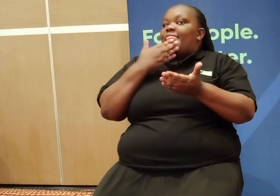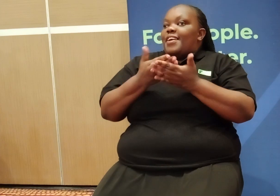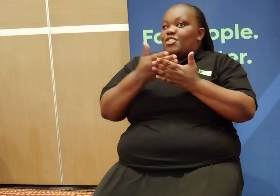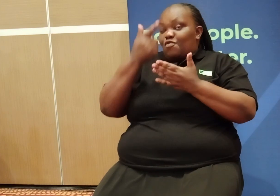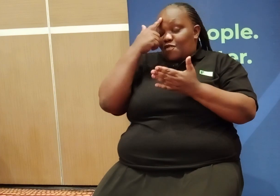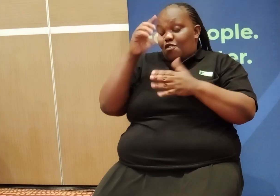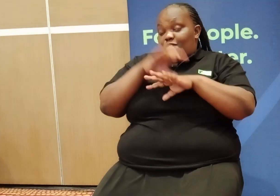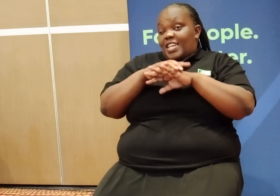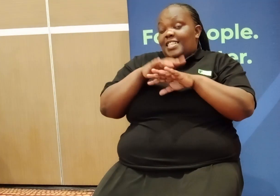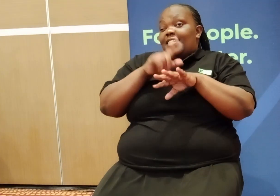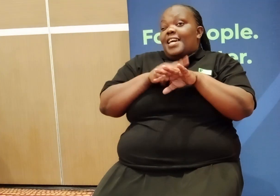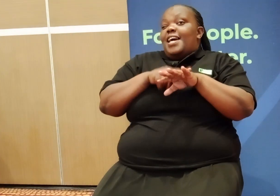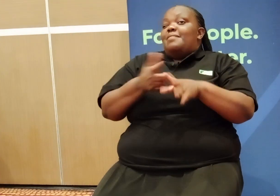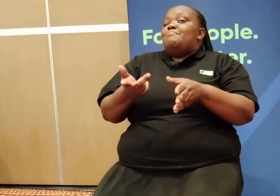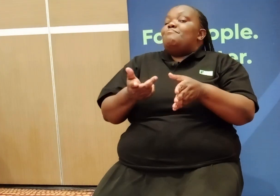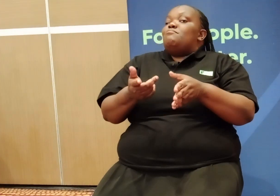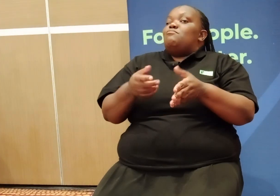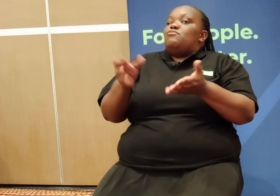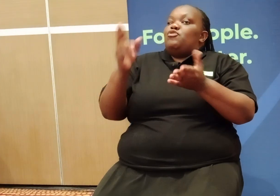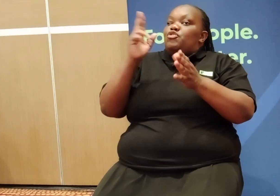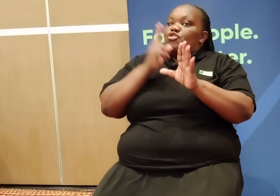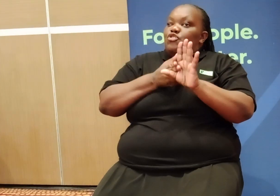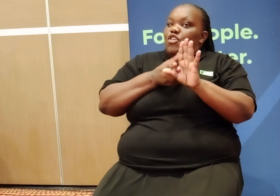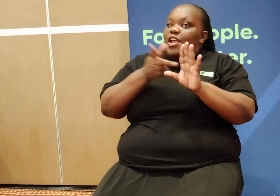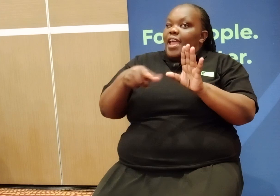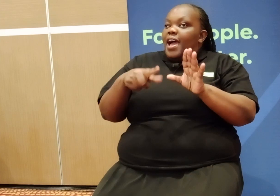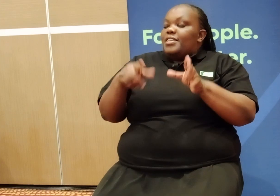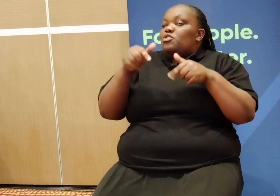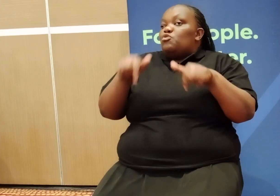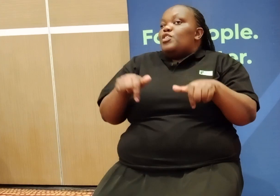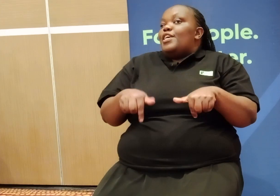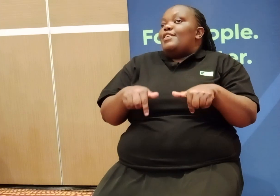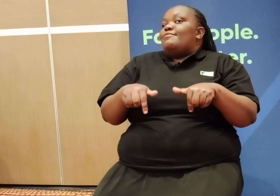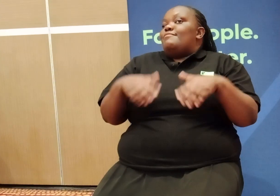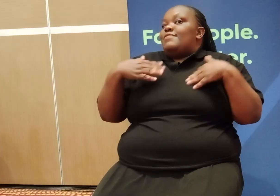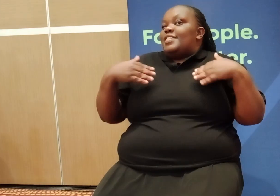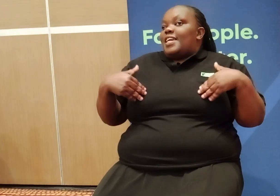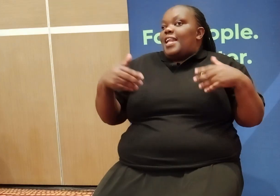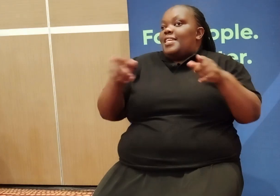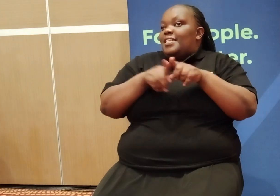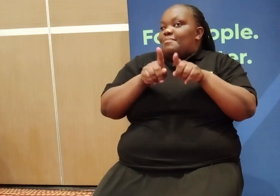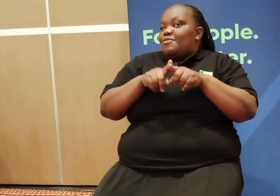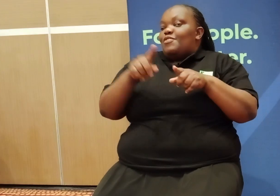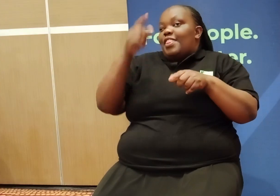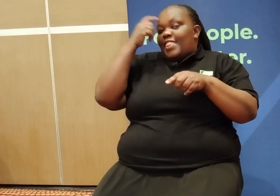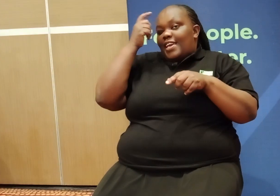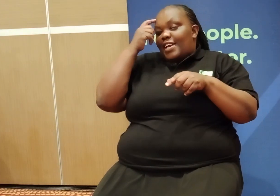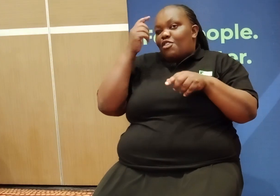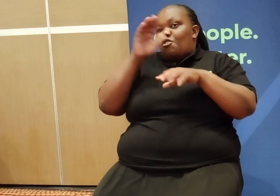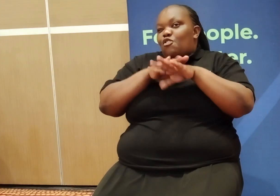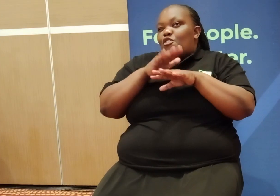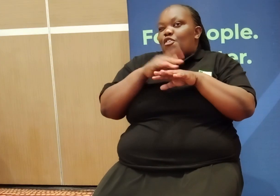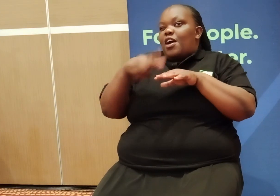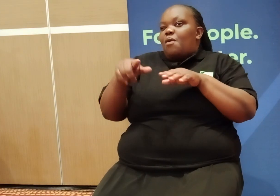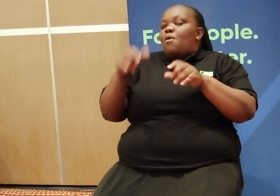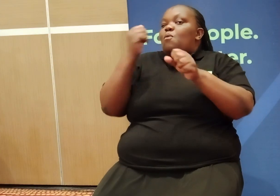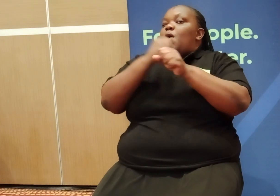finding time to join us today, physically or virtually, as we reflect on our performance for the